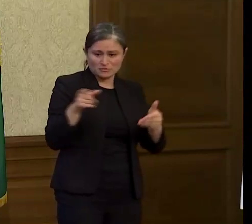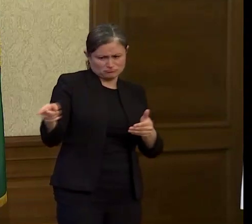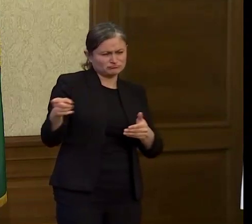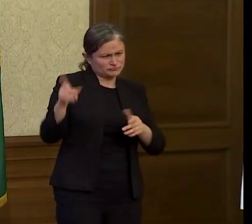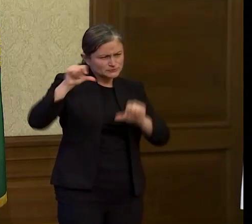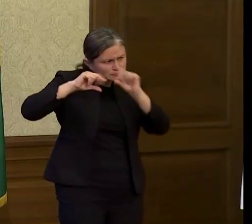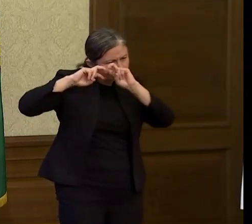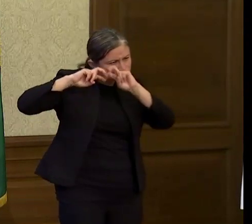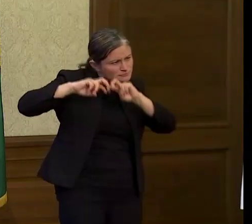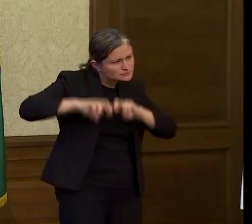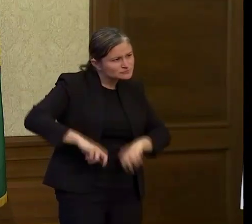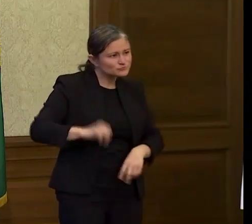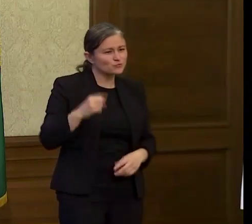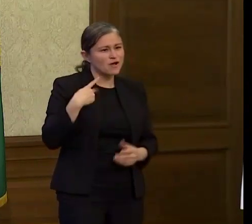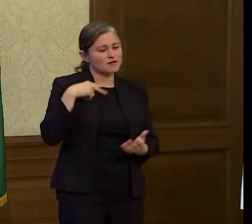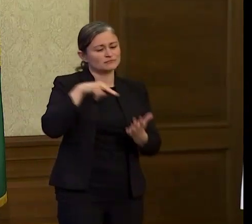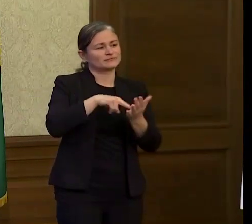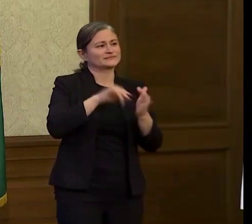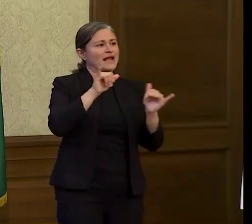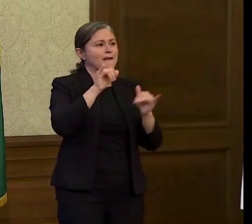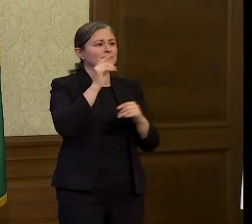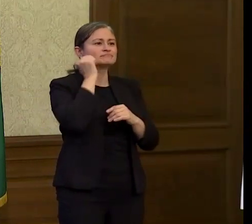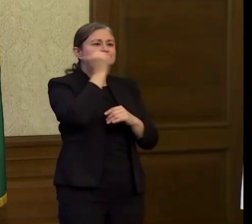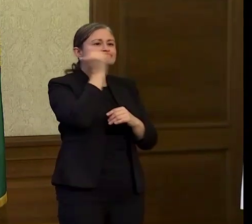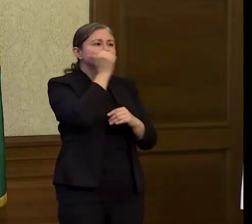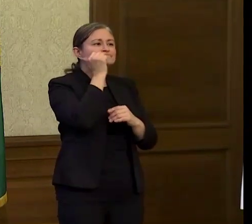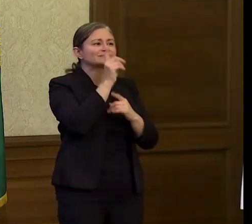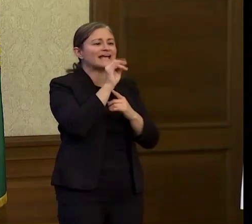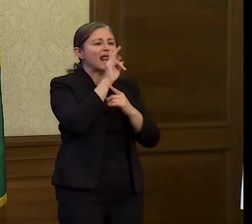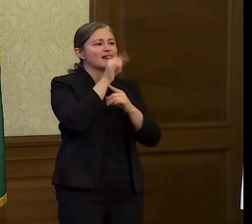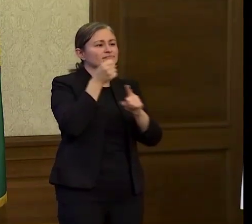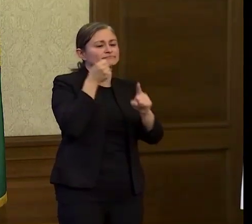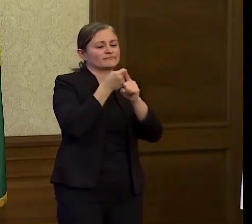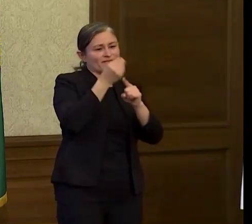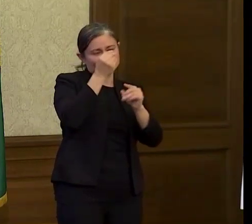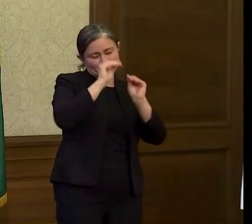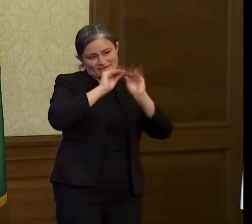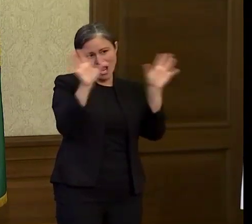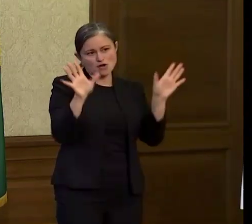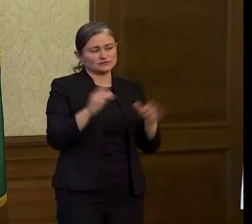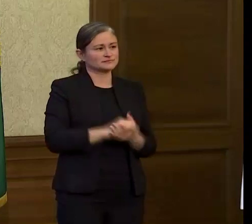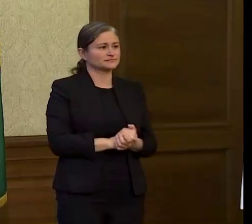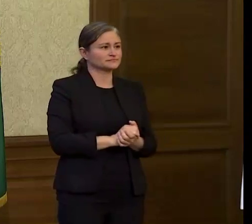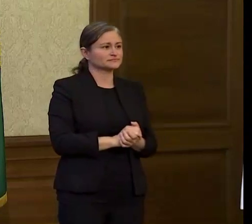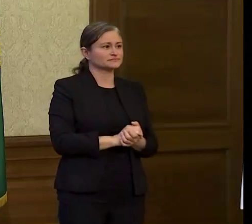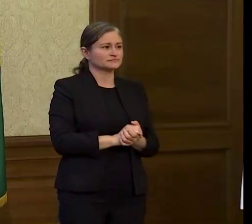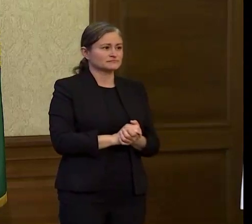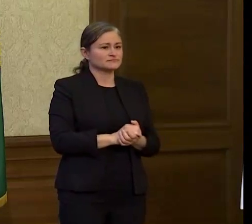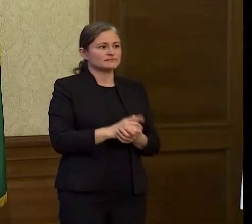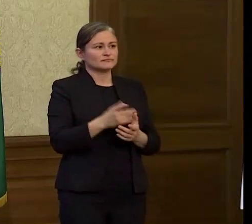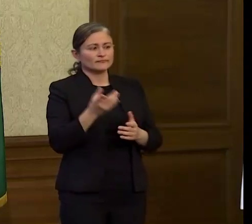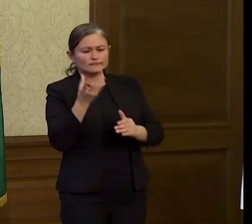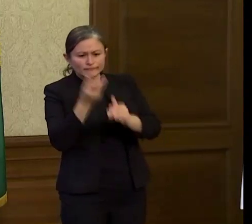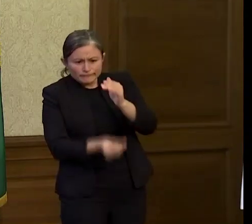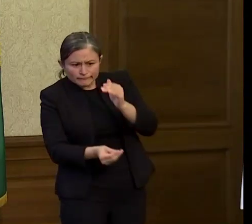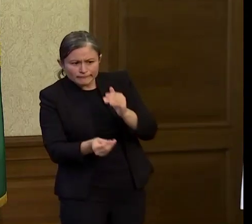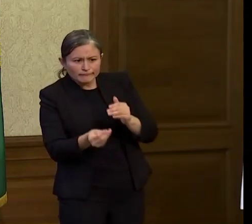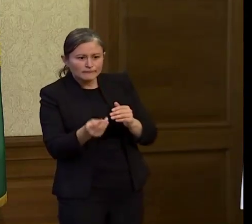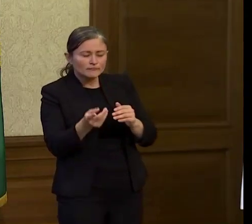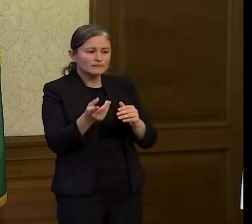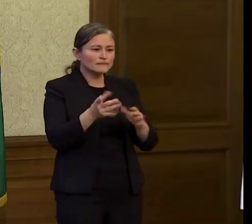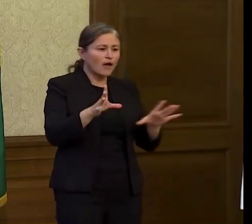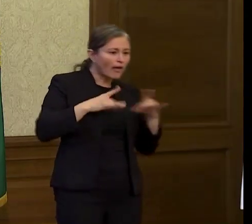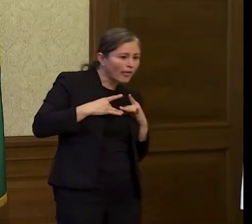rates. We'll look at the tendency of the fatality rate. We'll look at the social interactions that now we monitor by